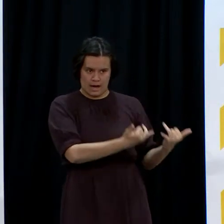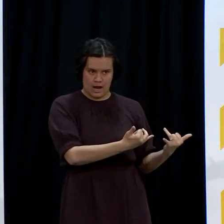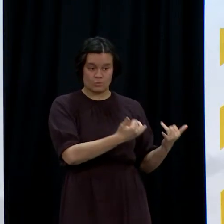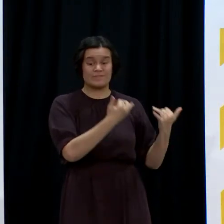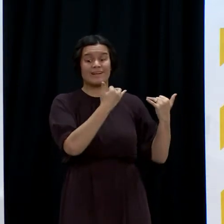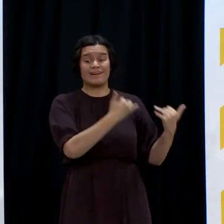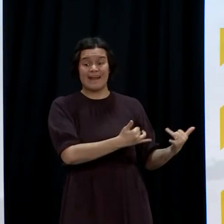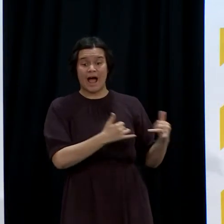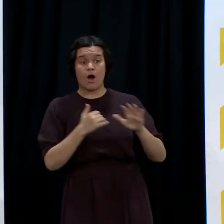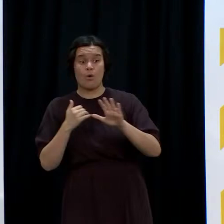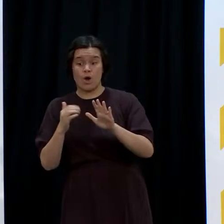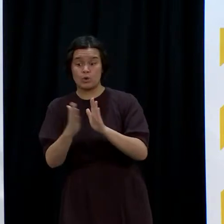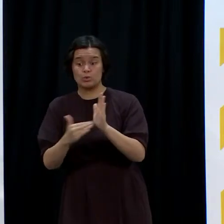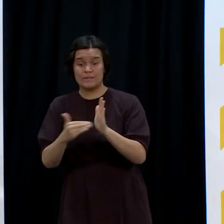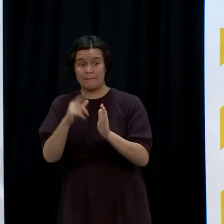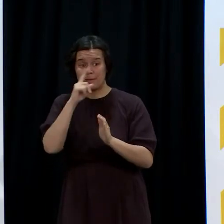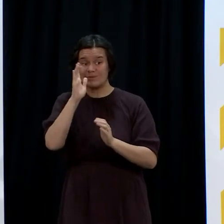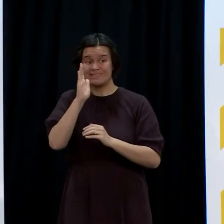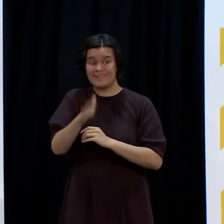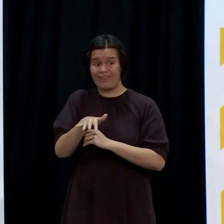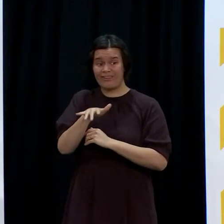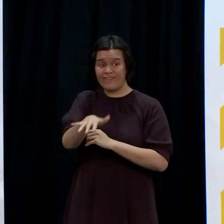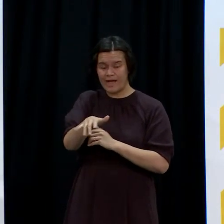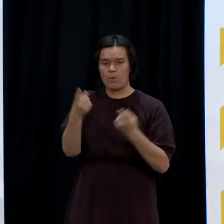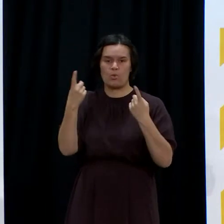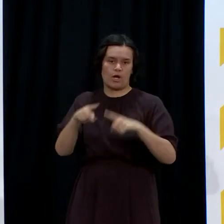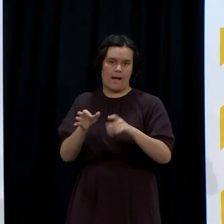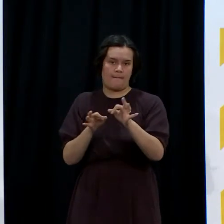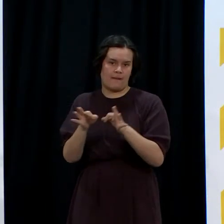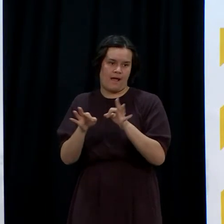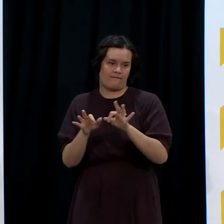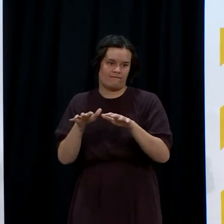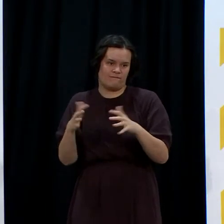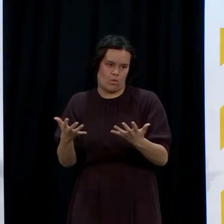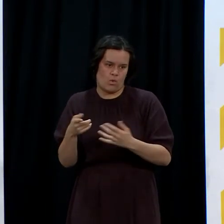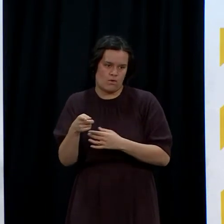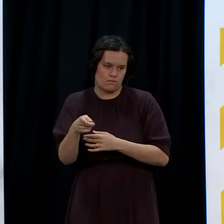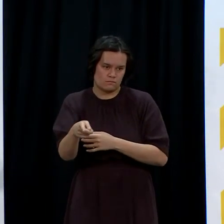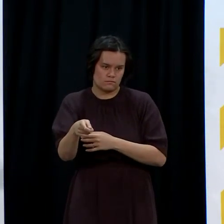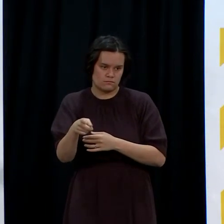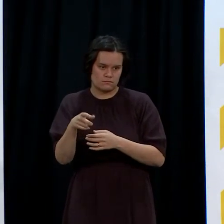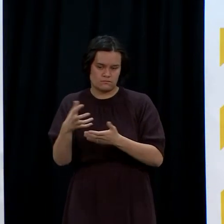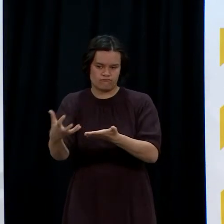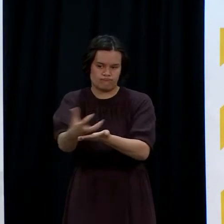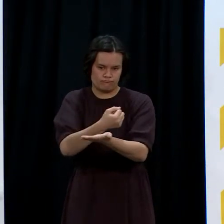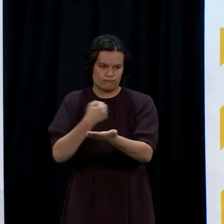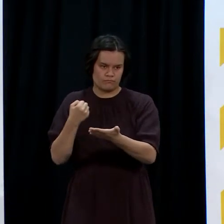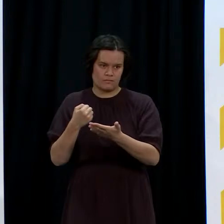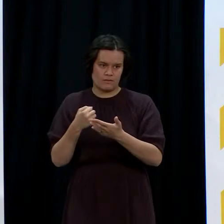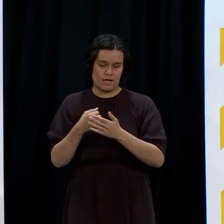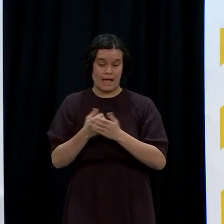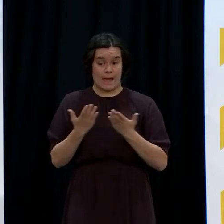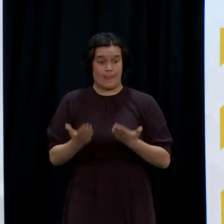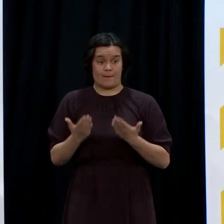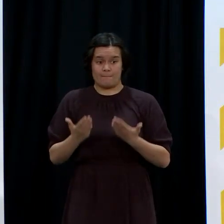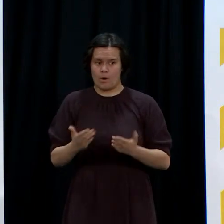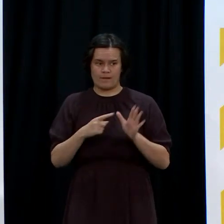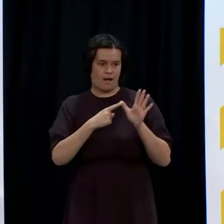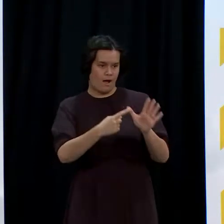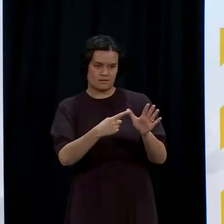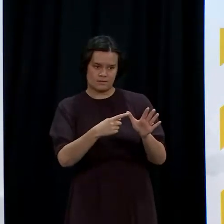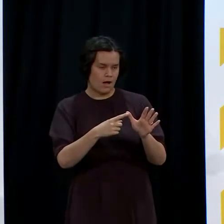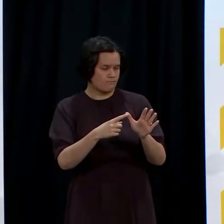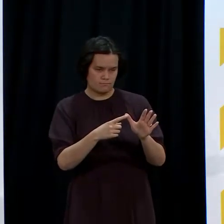those people to be in a position to leave when they can leave. I don't have an update on that particular commercial flight, but those discussions have been